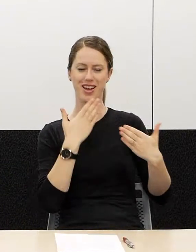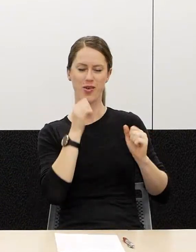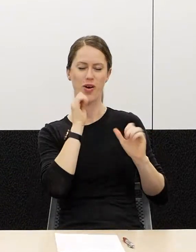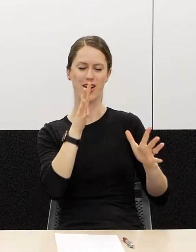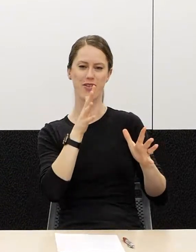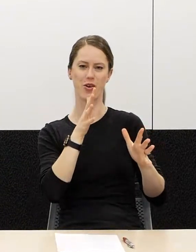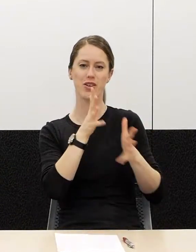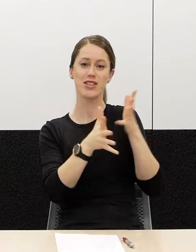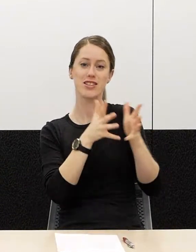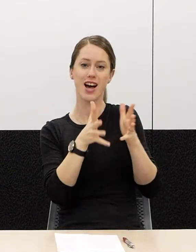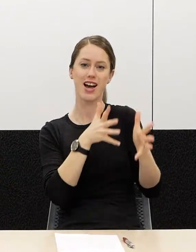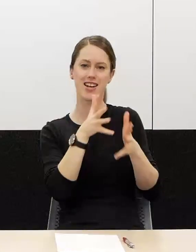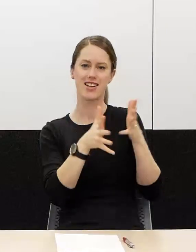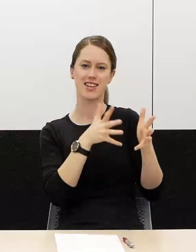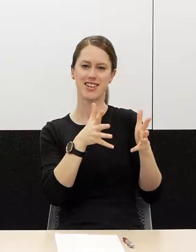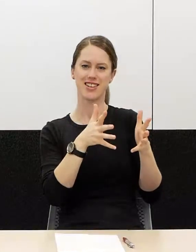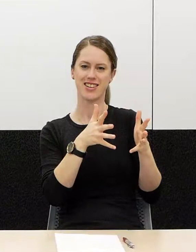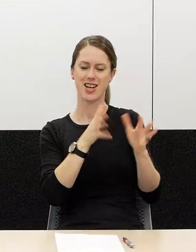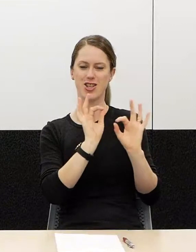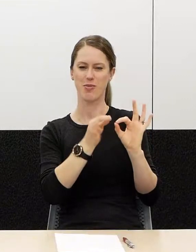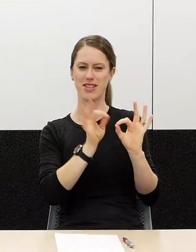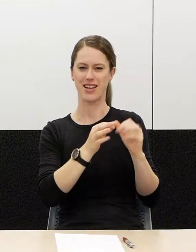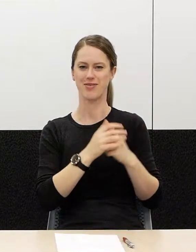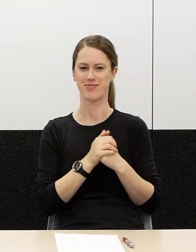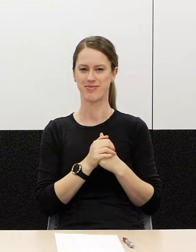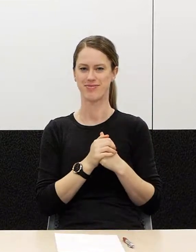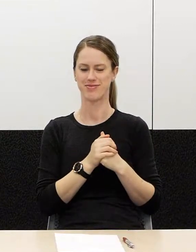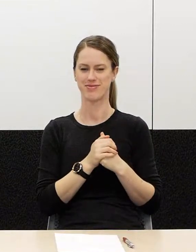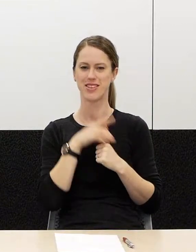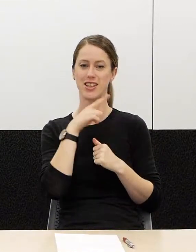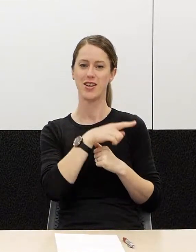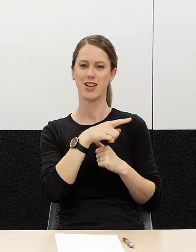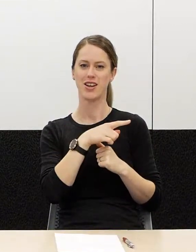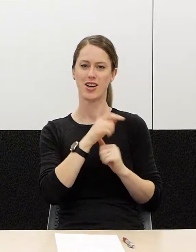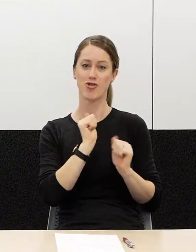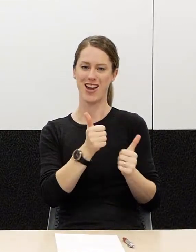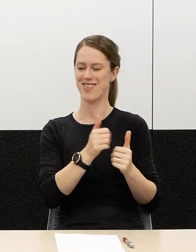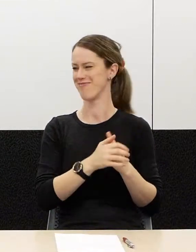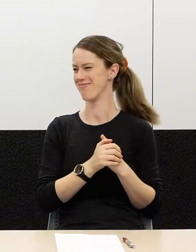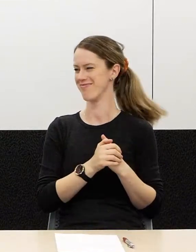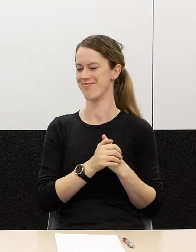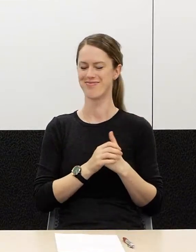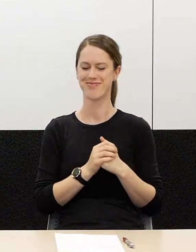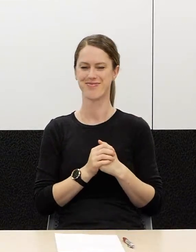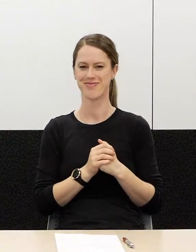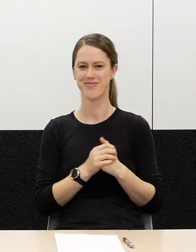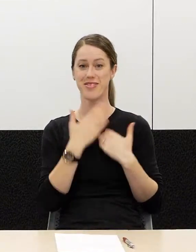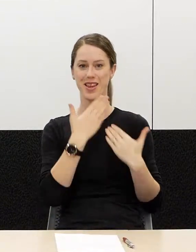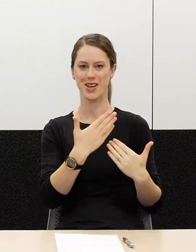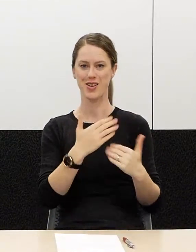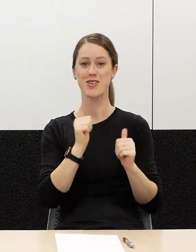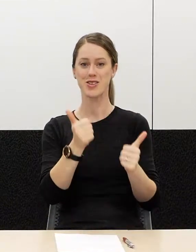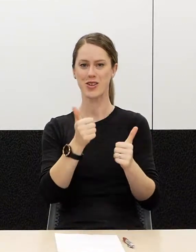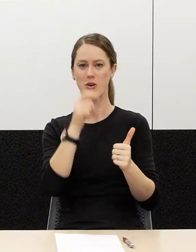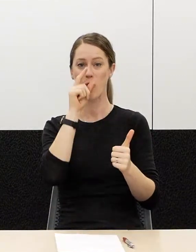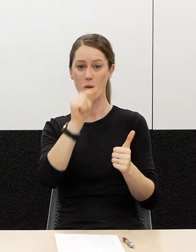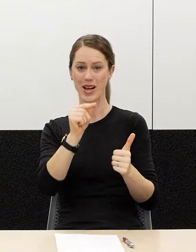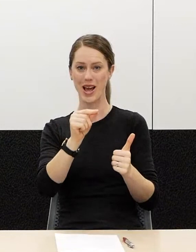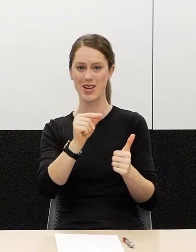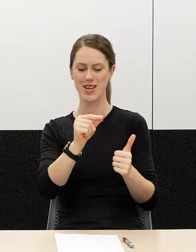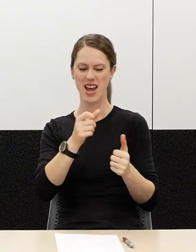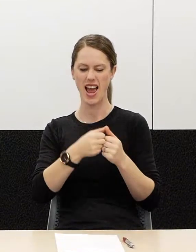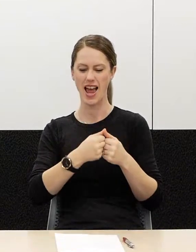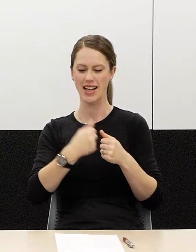wonderful sign interpreter. She's been great. And yeah, thank you. And it's good that we can kind